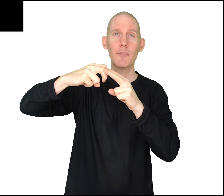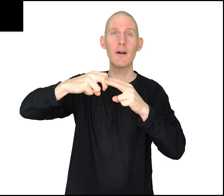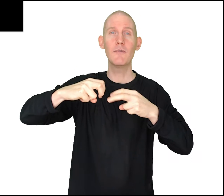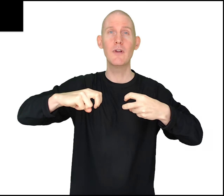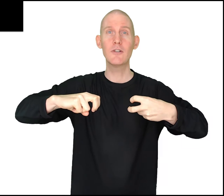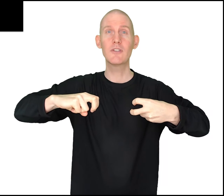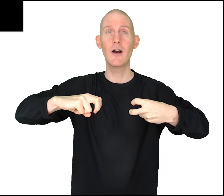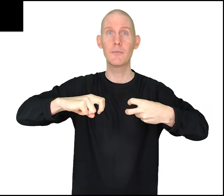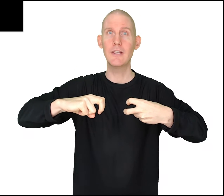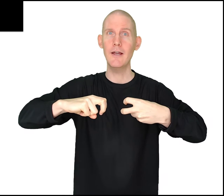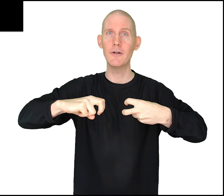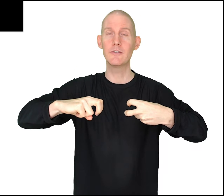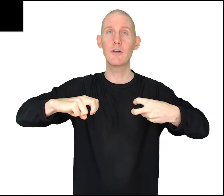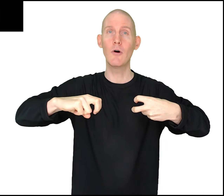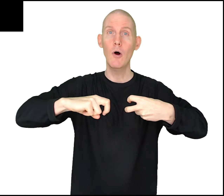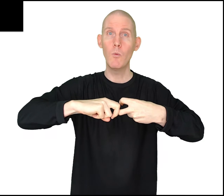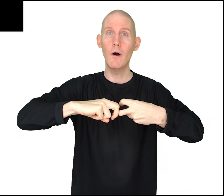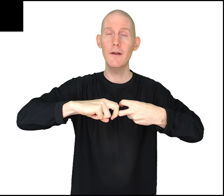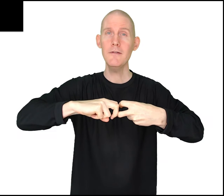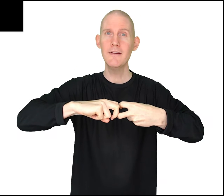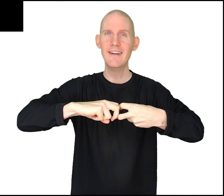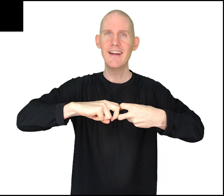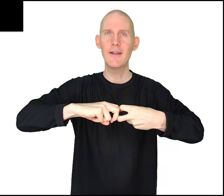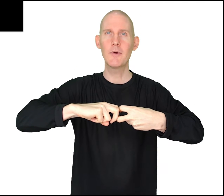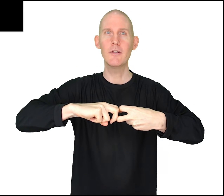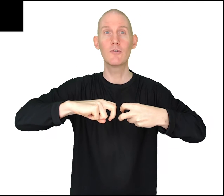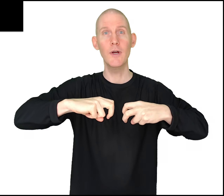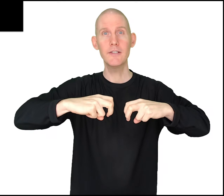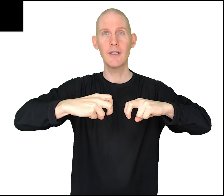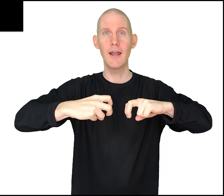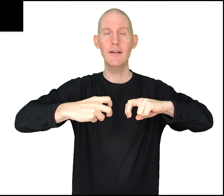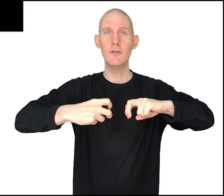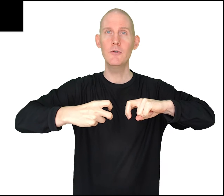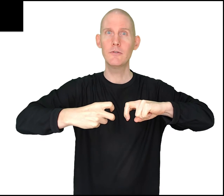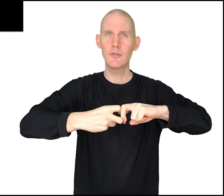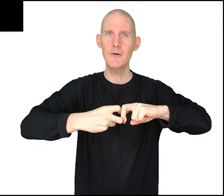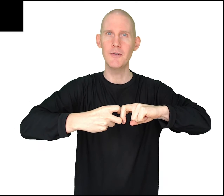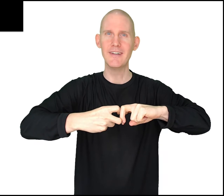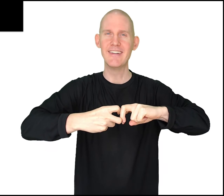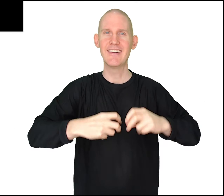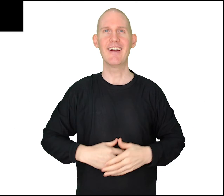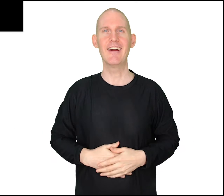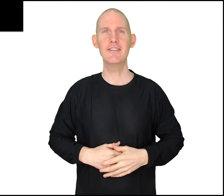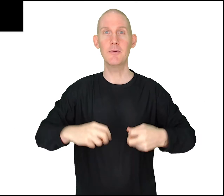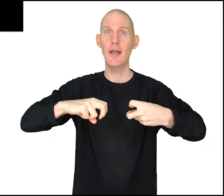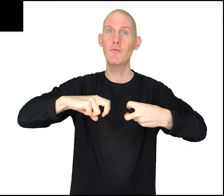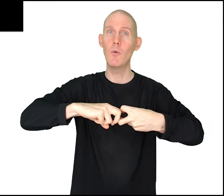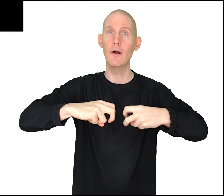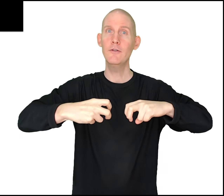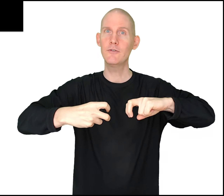the fingers come together. And it's going to go 1, then we're going to twist and do 2. All right, so we have 1, 2.